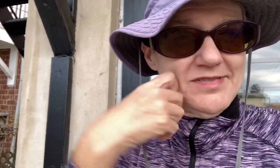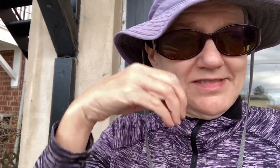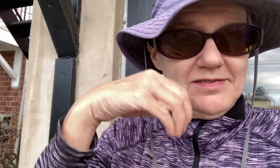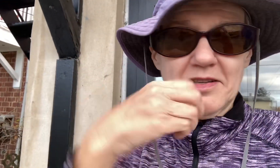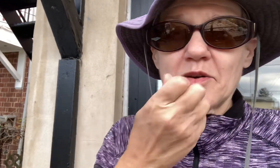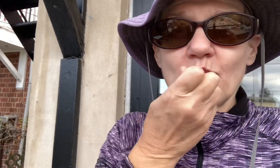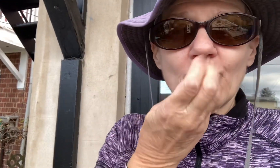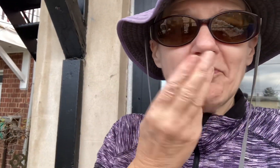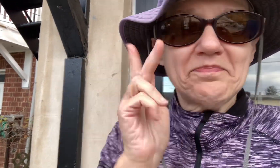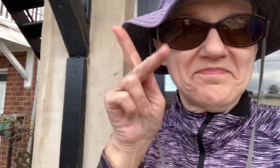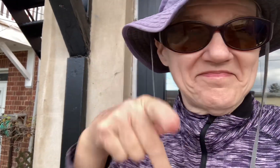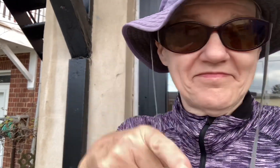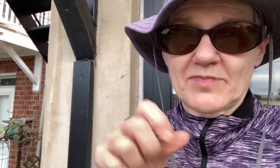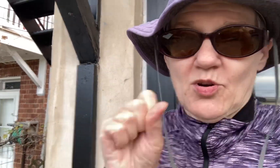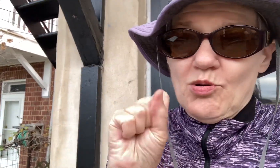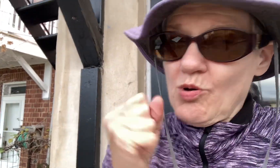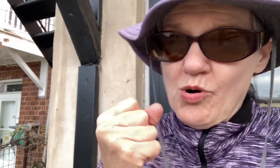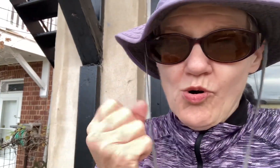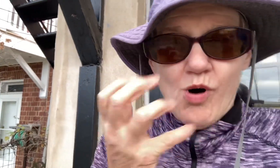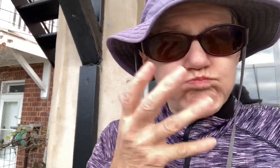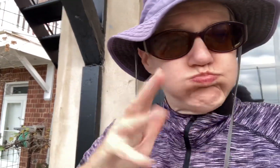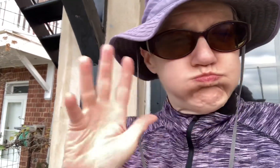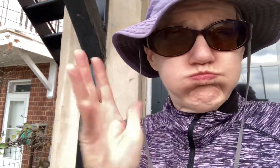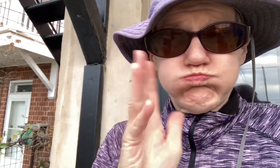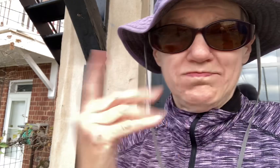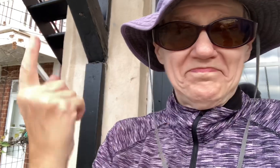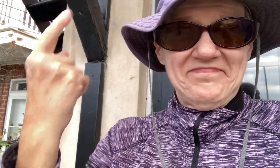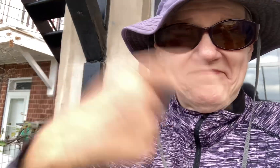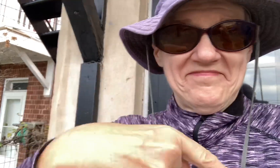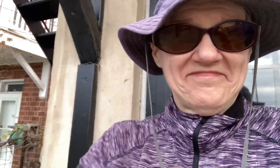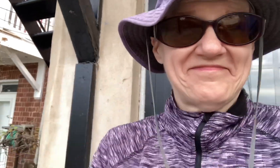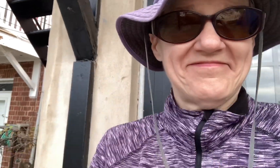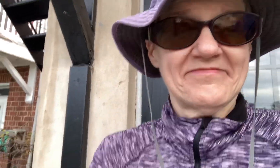I was just inside warming up. It is cold and windy.